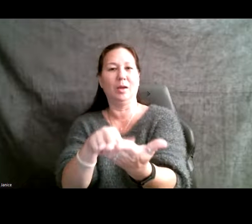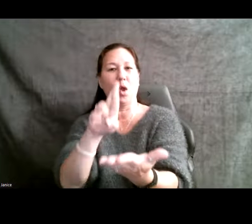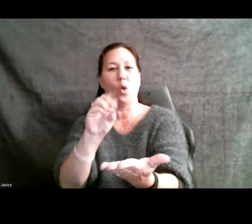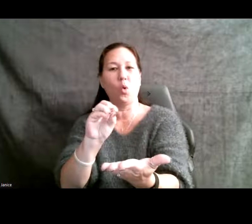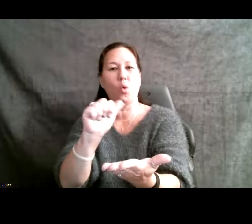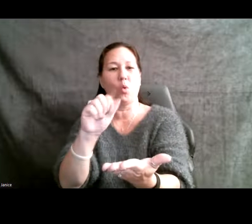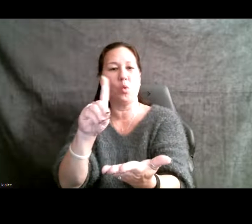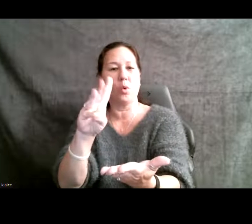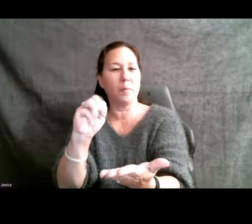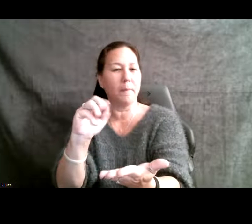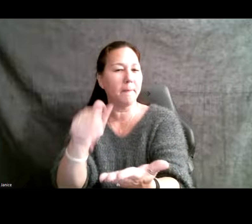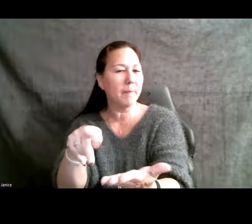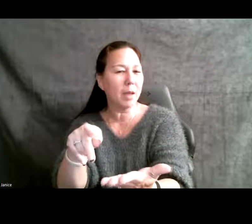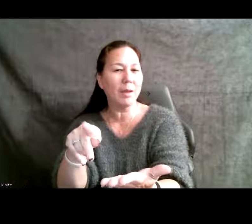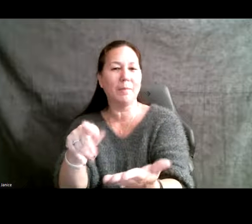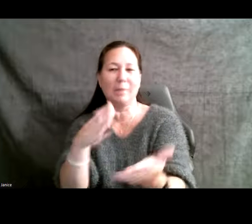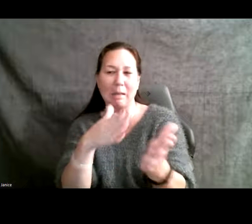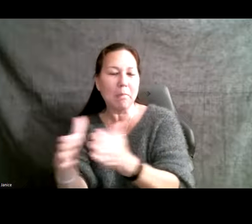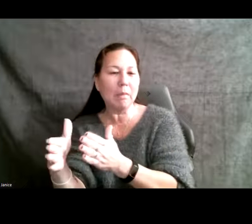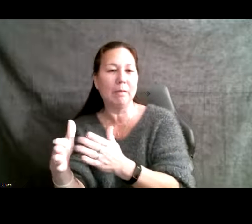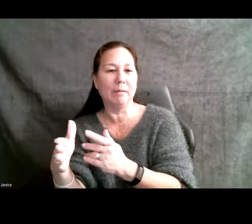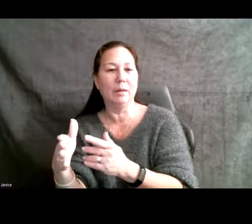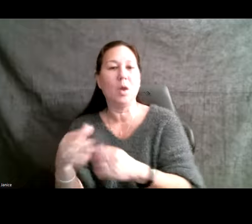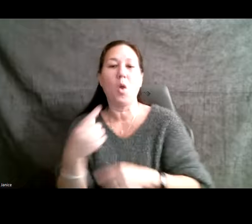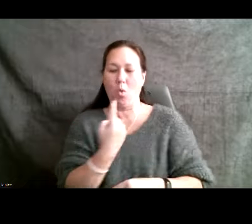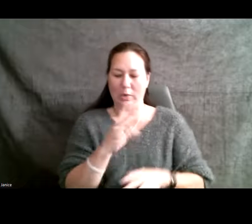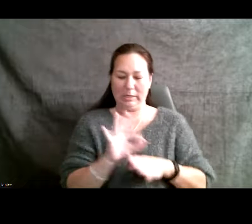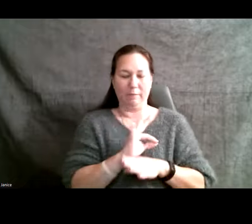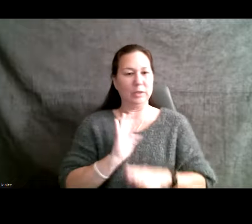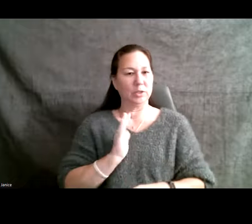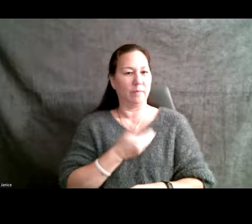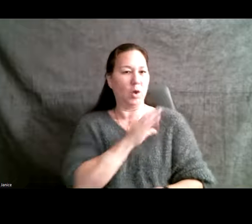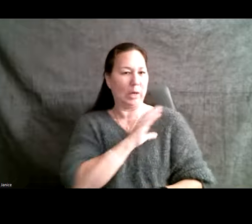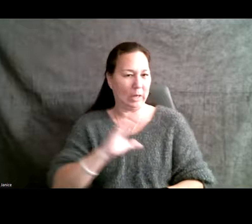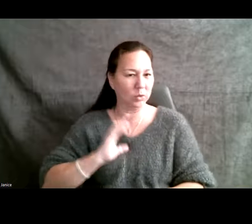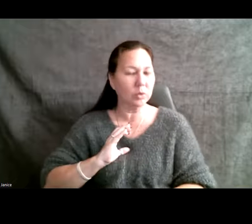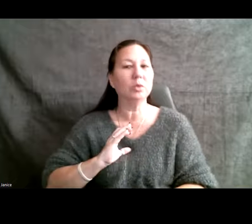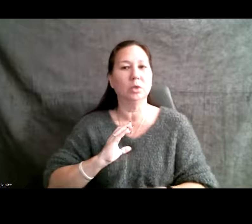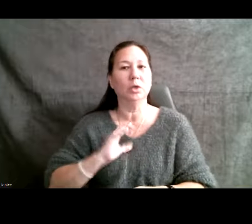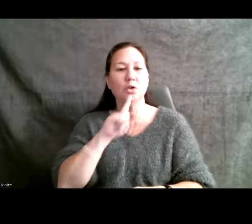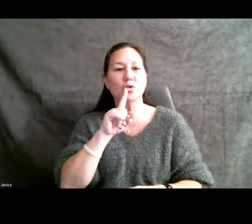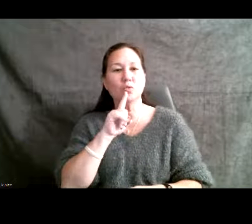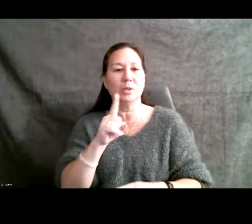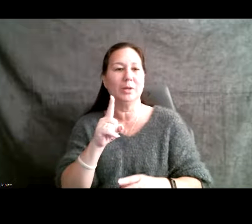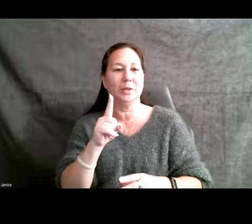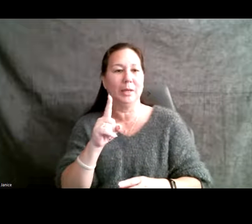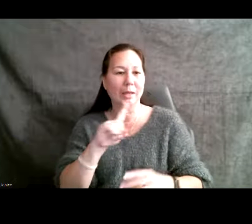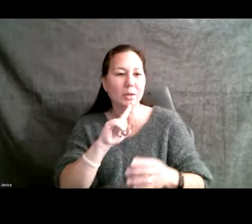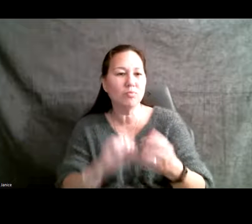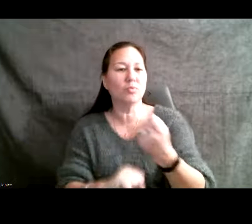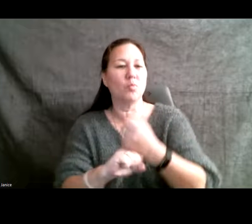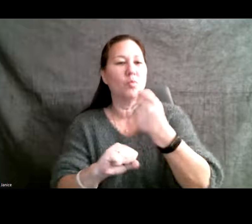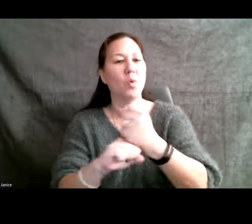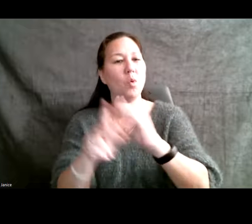2 functions of this council is to help advance EJ principles and advise the secretary in doing